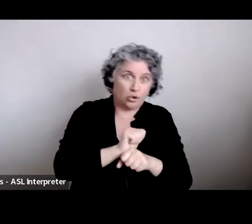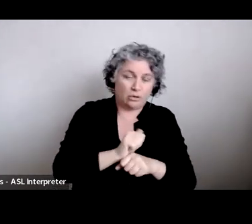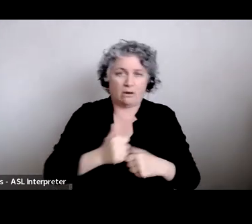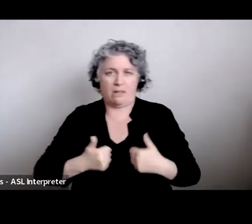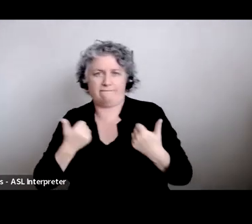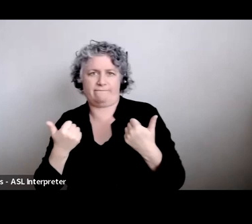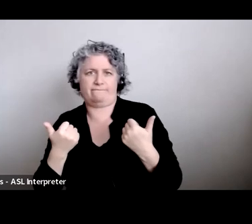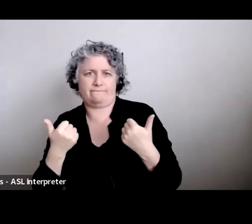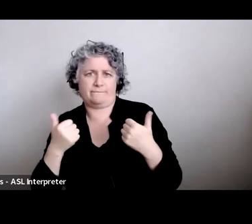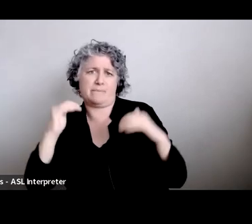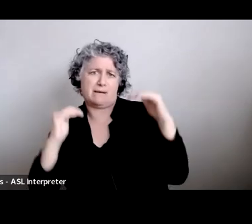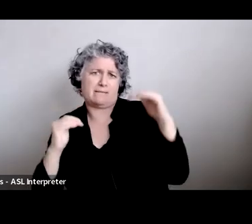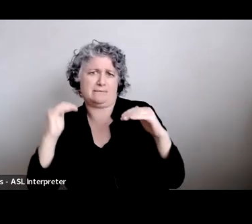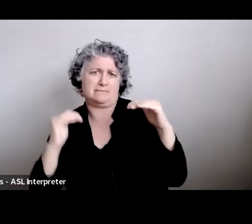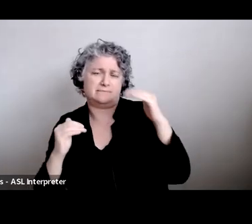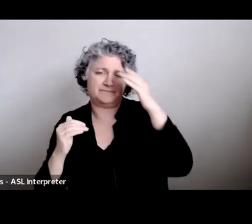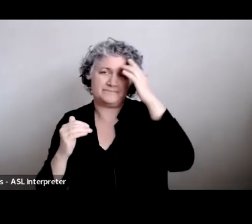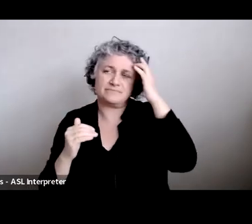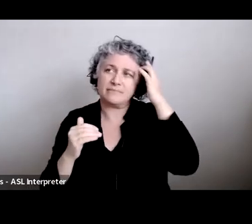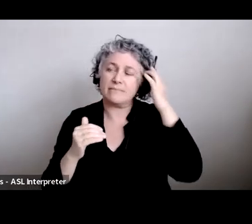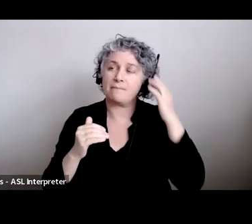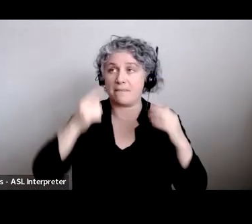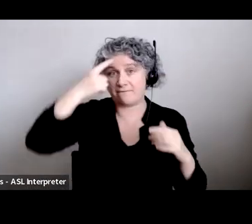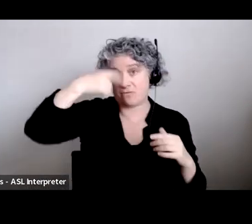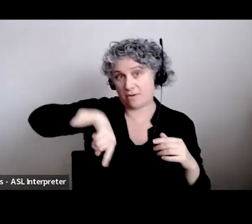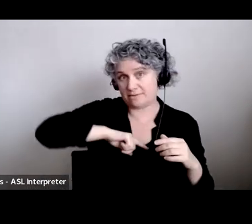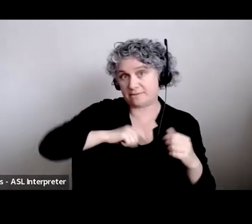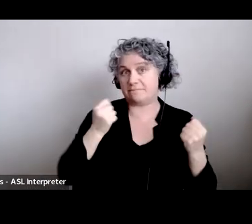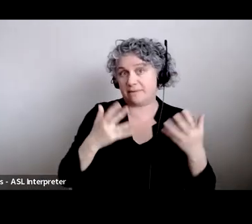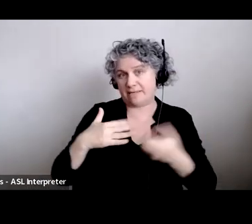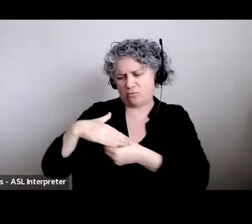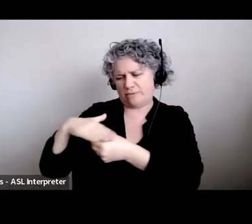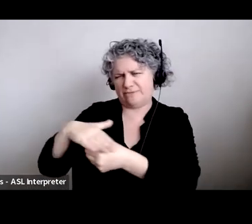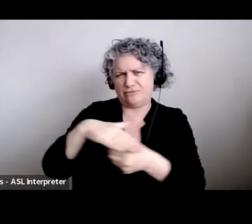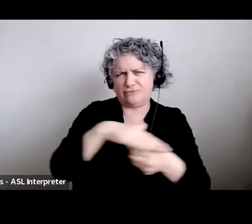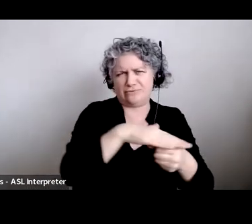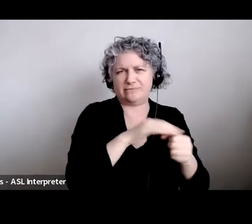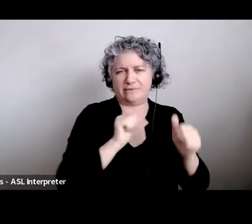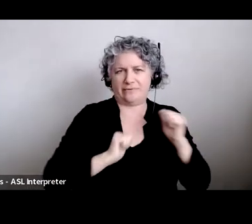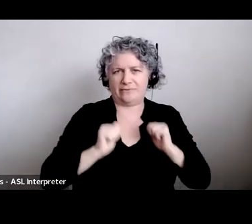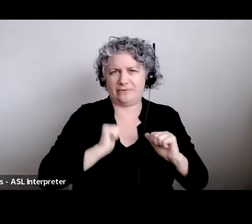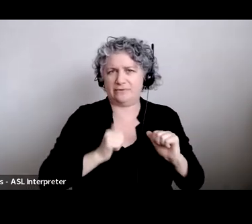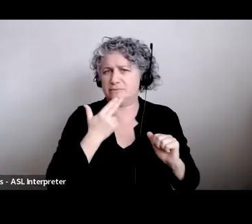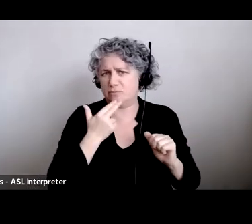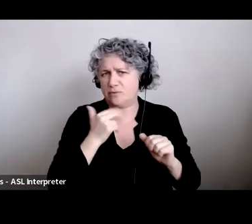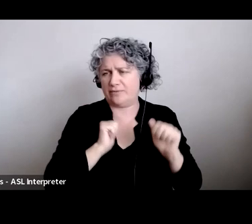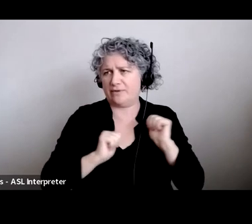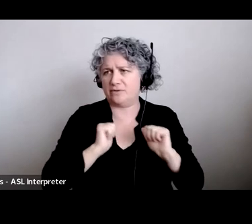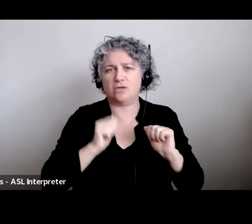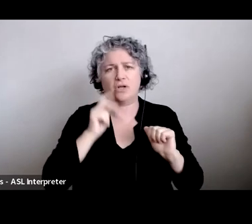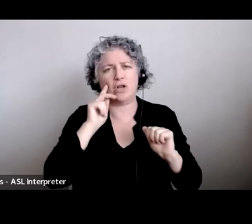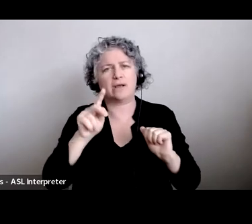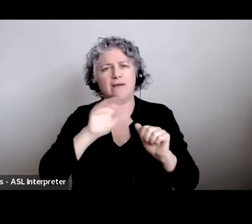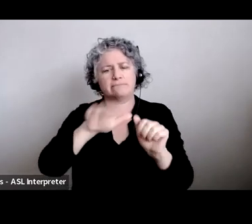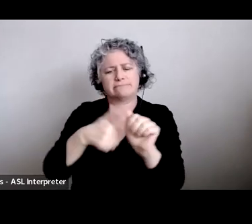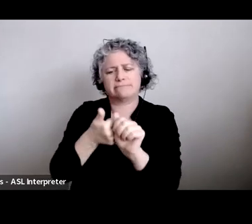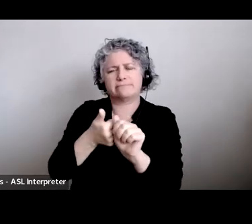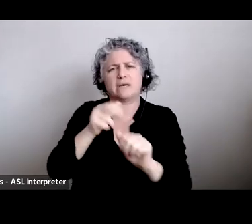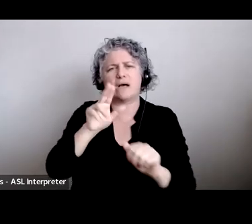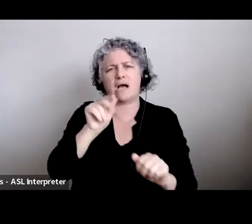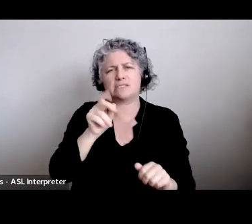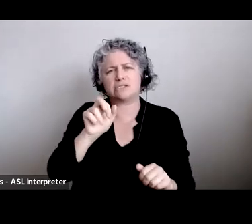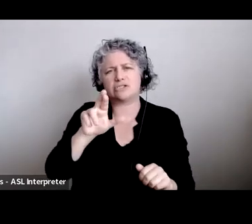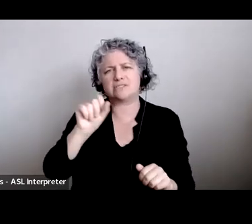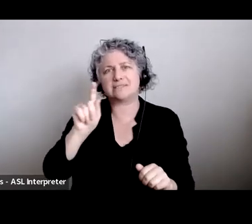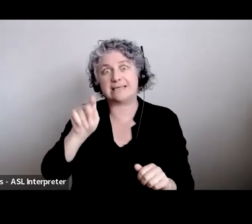part of this for us and for lots of regional theaters has been to really look at the understudy process and how that